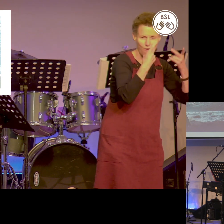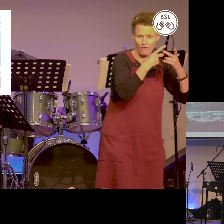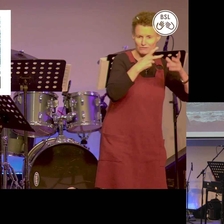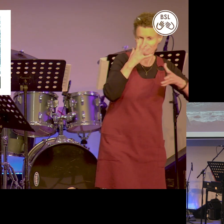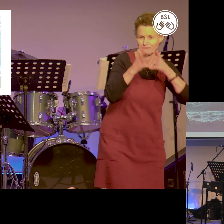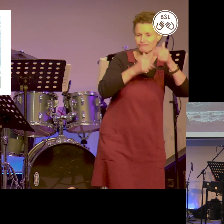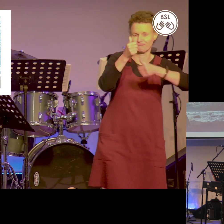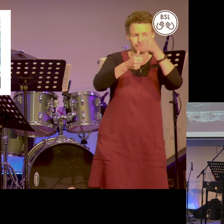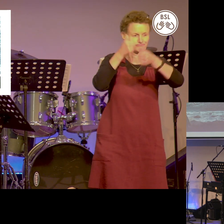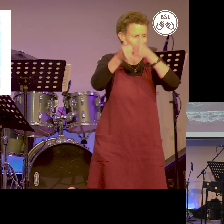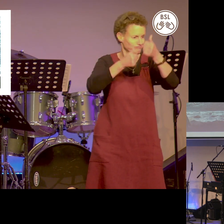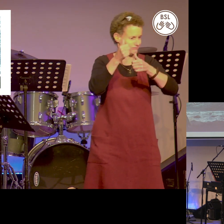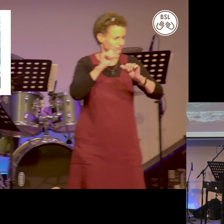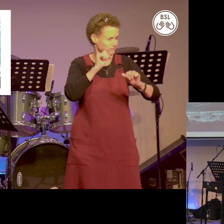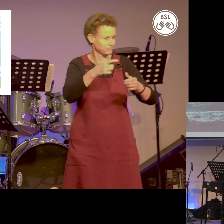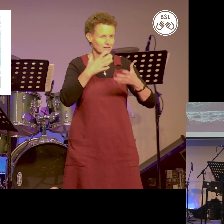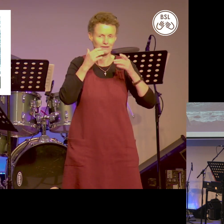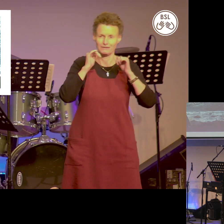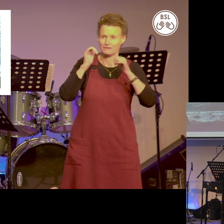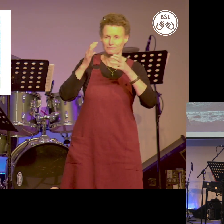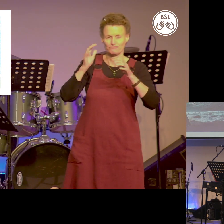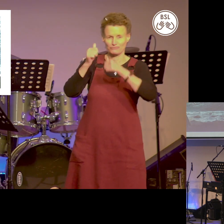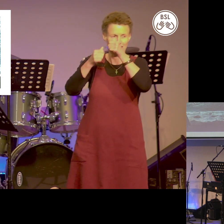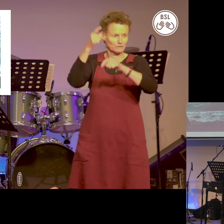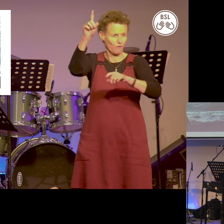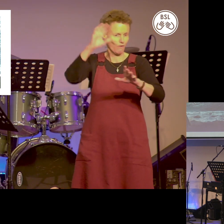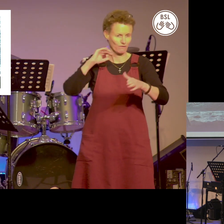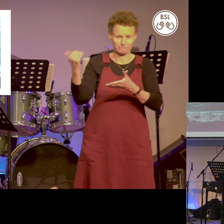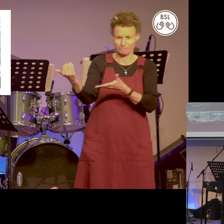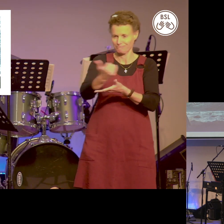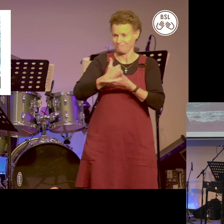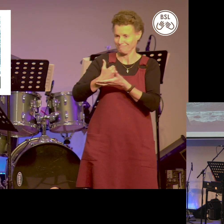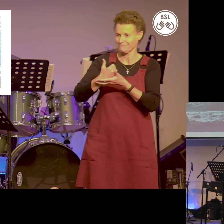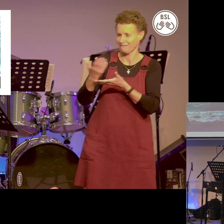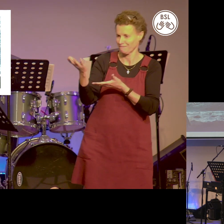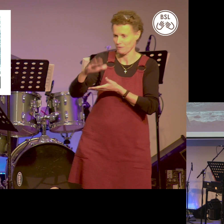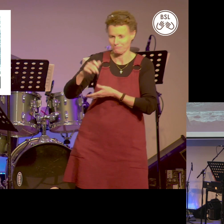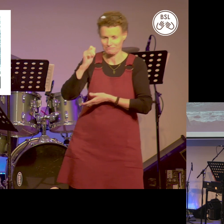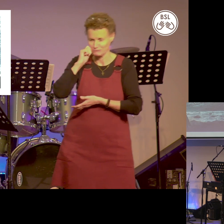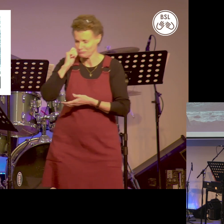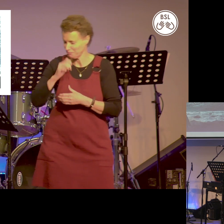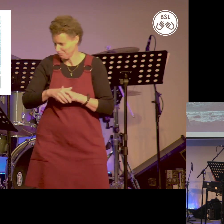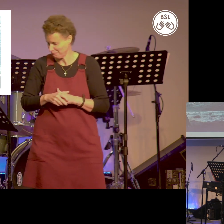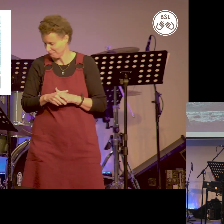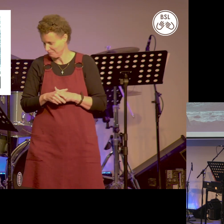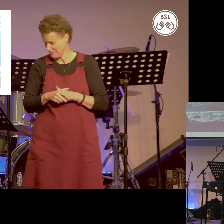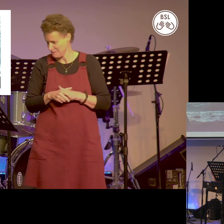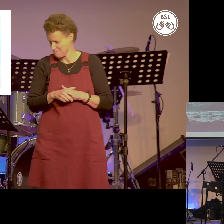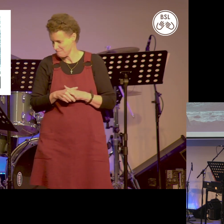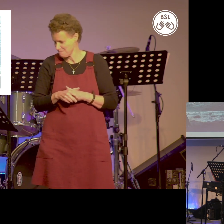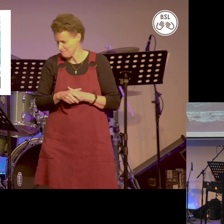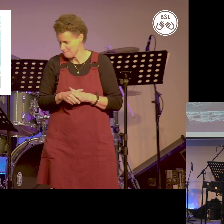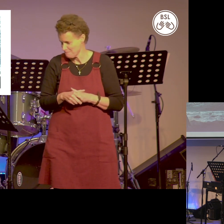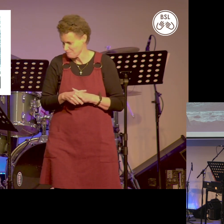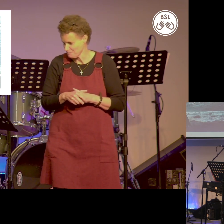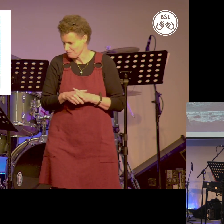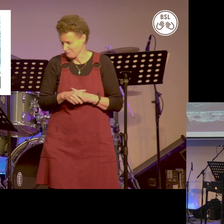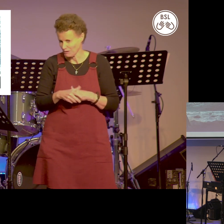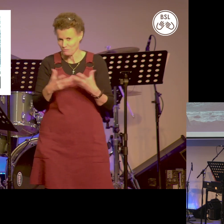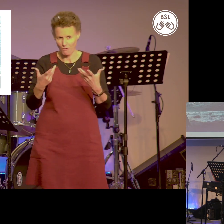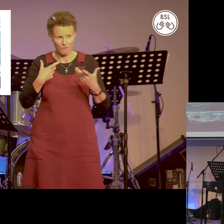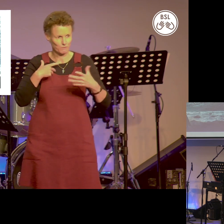Moses and Miriam, and there was a song of praise to the Lord. He'd saved them from the Egyptians.